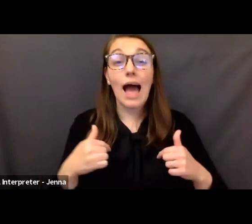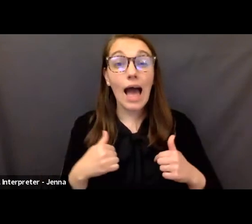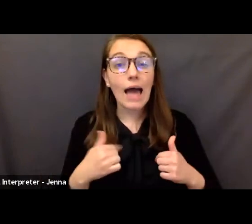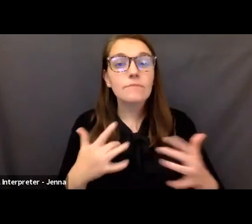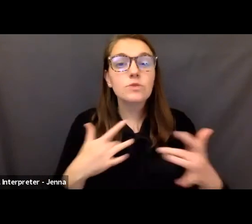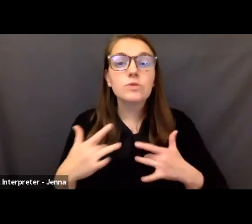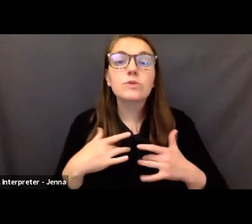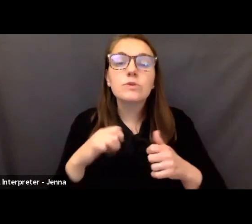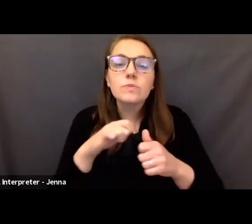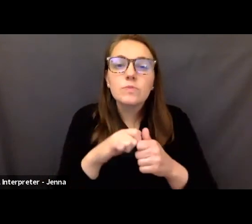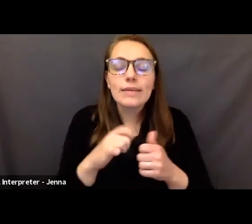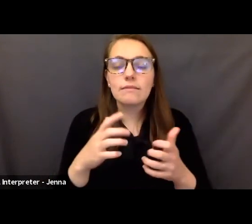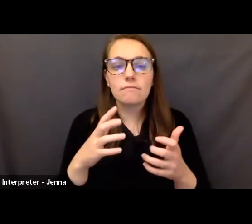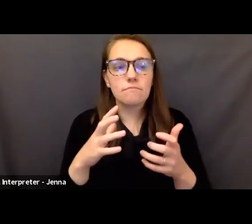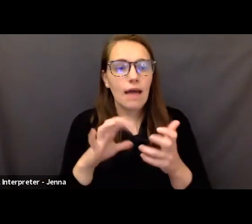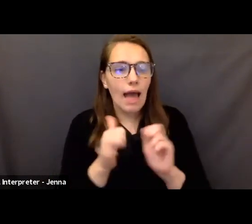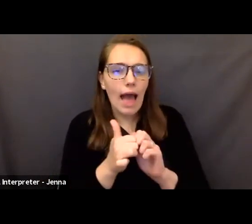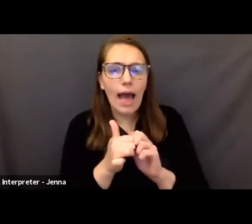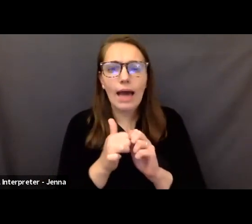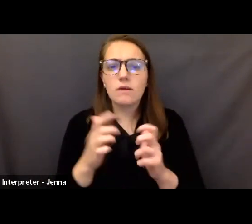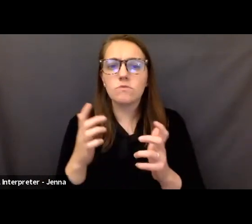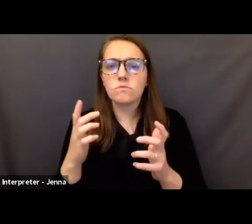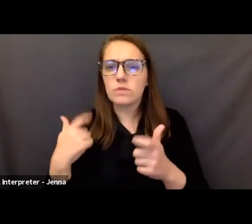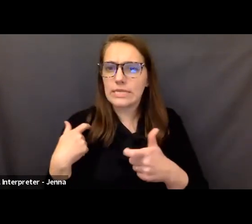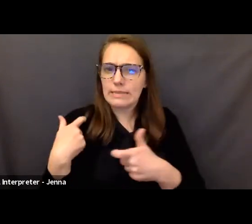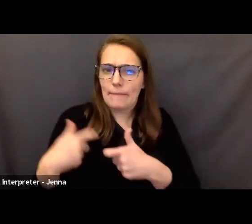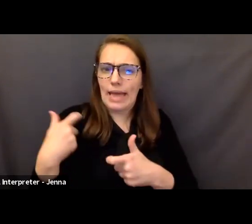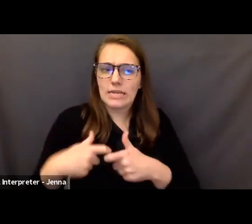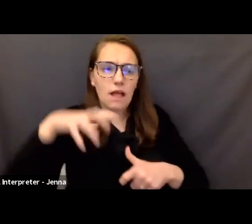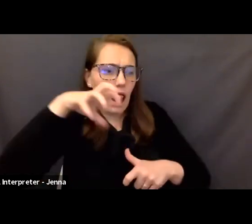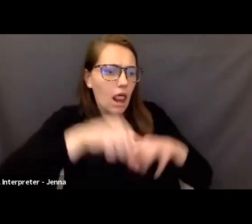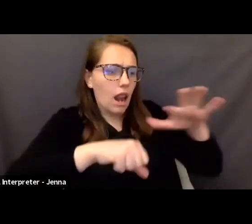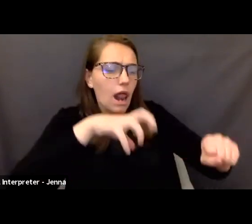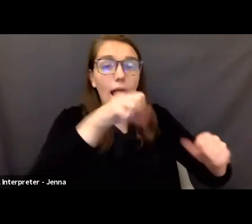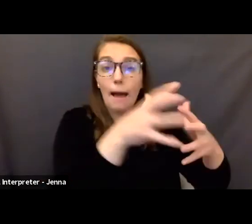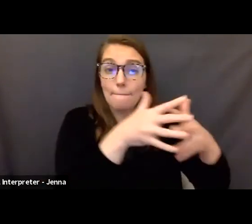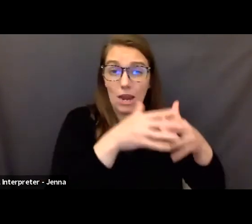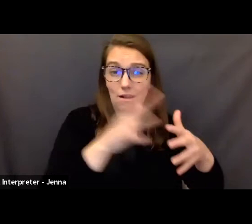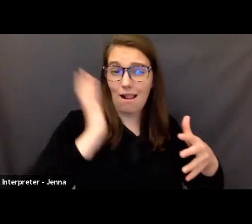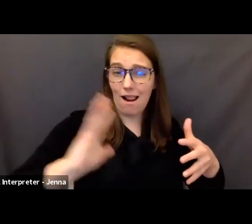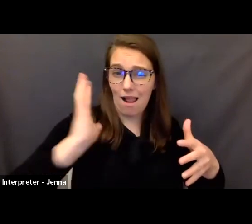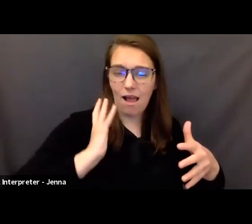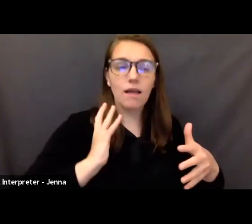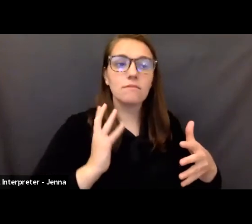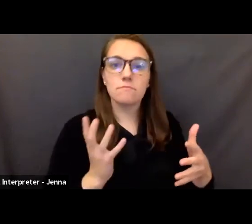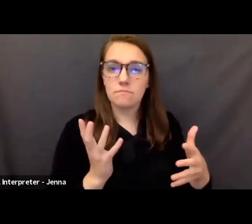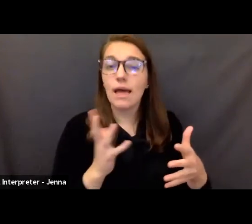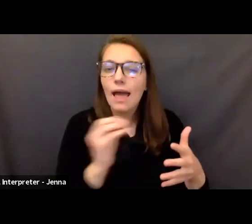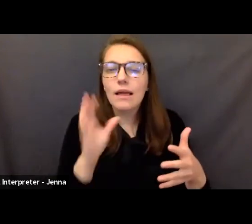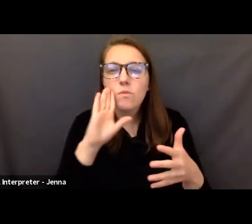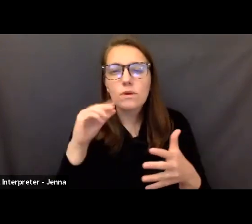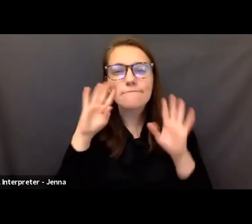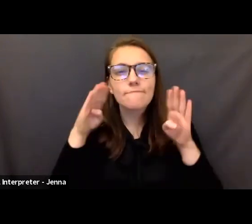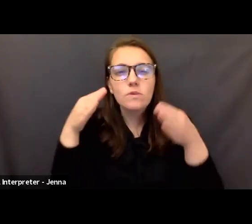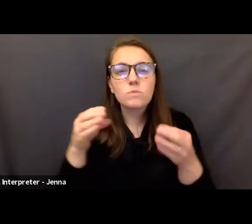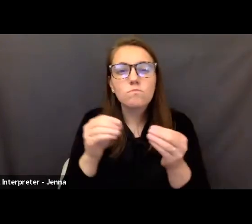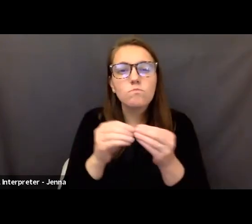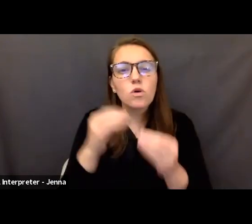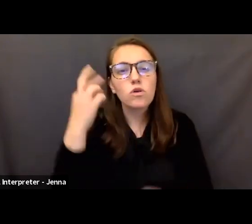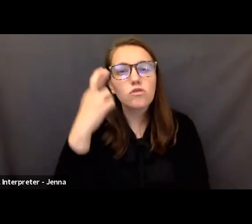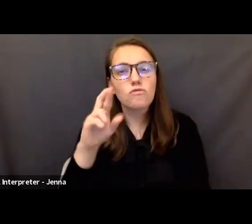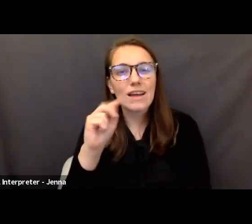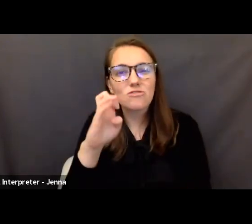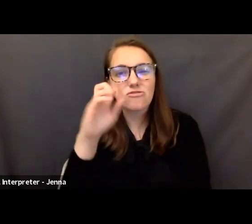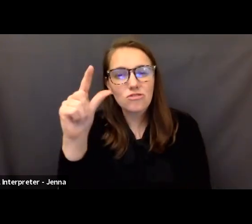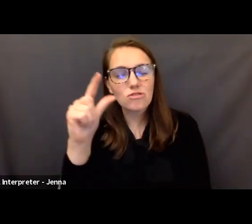legitimacy of the Spanish colonial enterprise in the Americas, and they focus on the rational status and moral